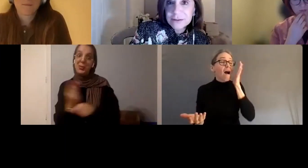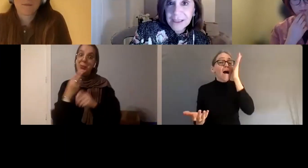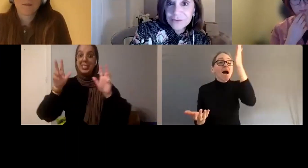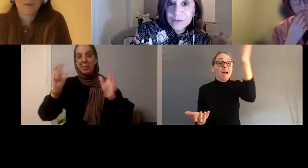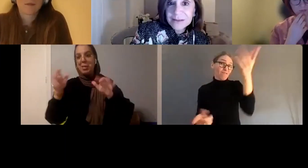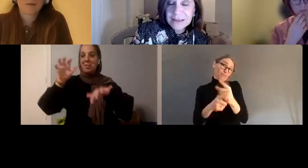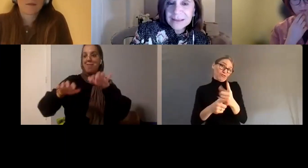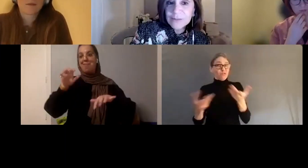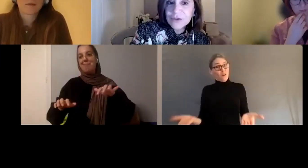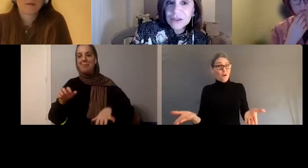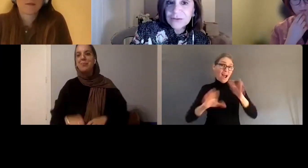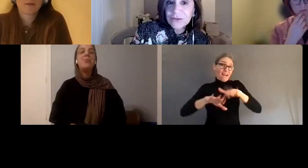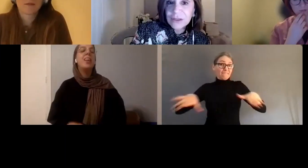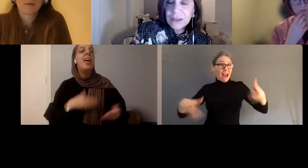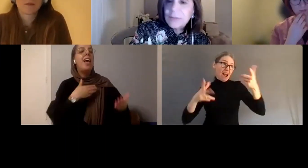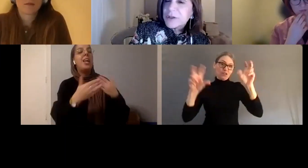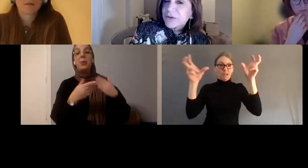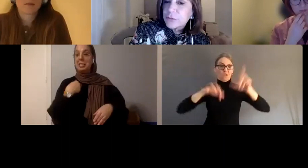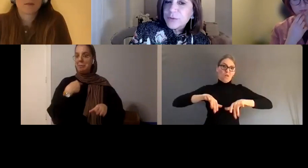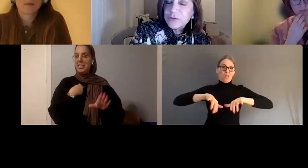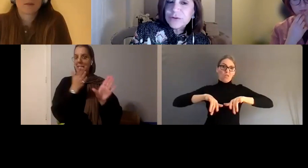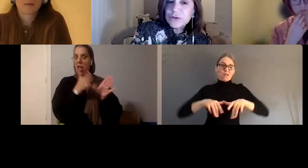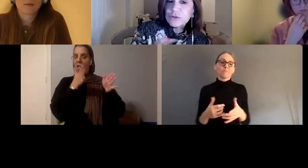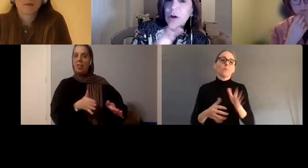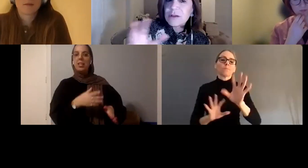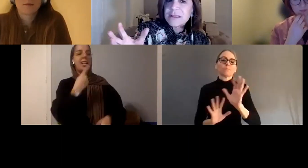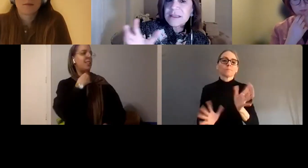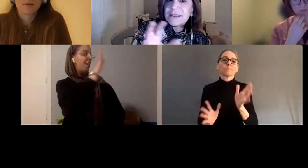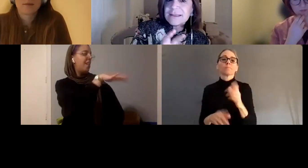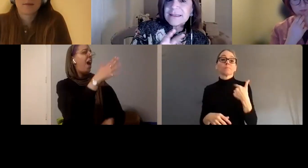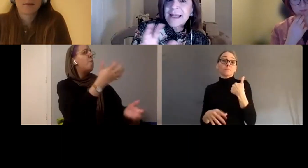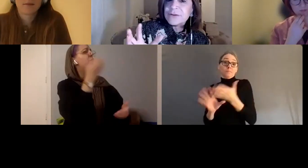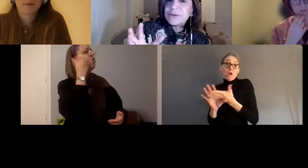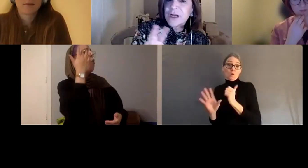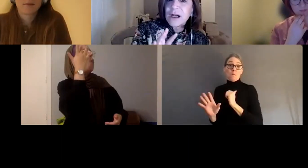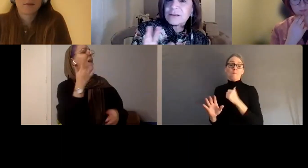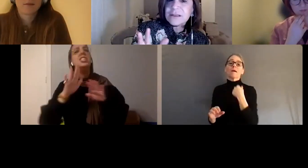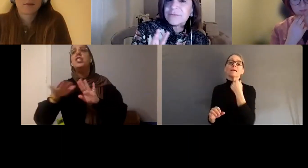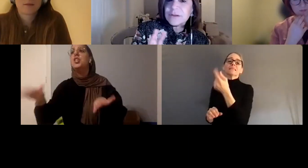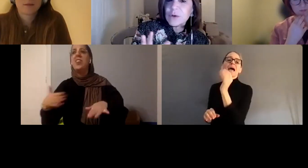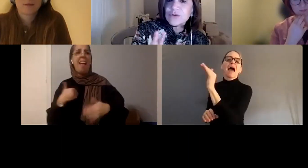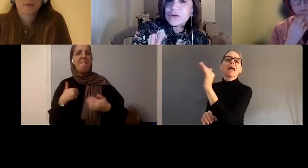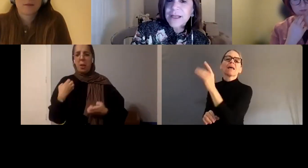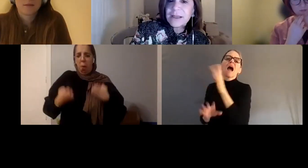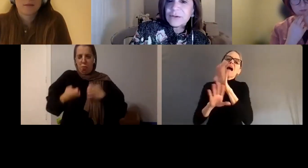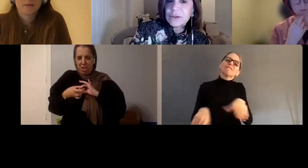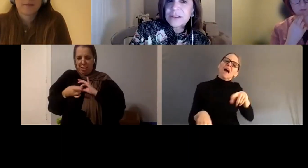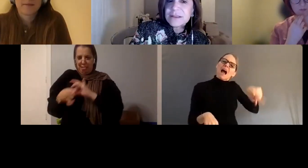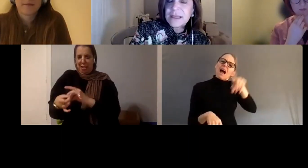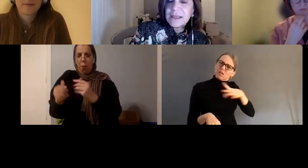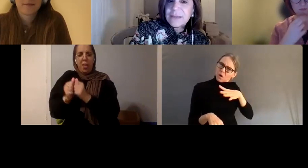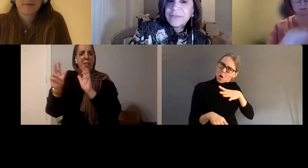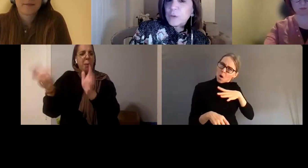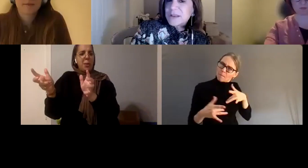emotional attachments to these machines, because computers crossed standard cognitive and emotional